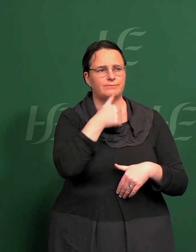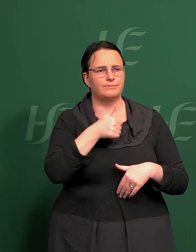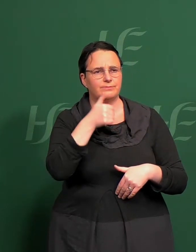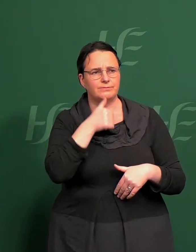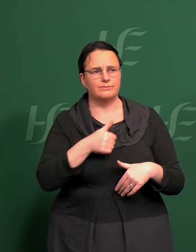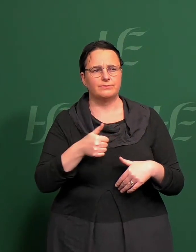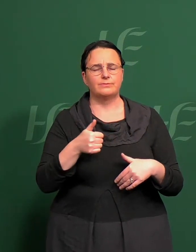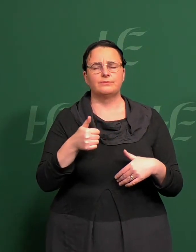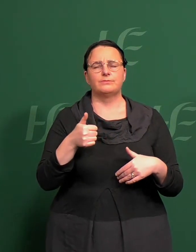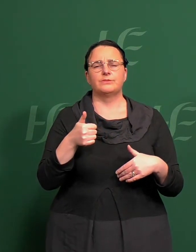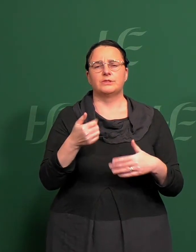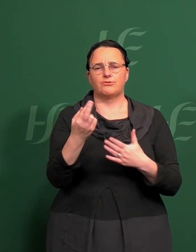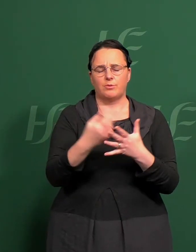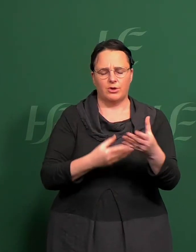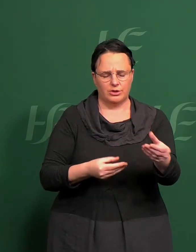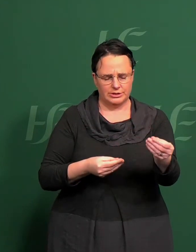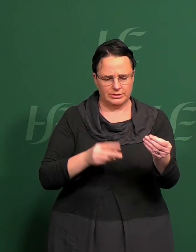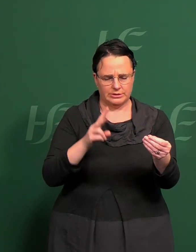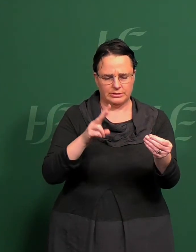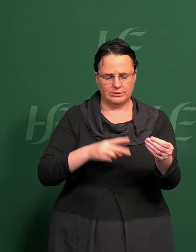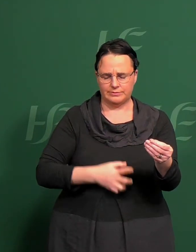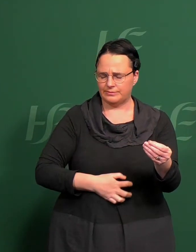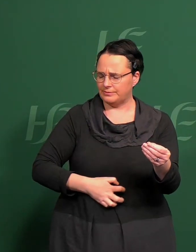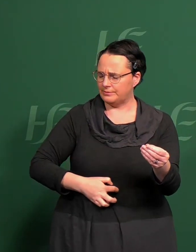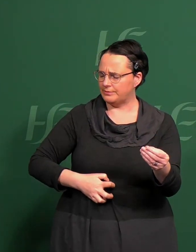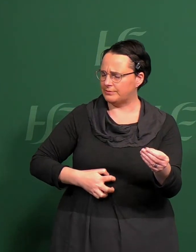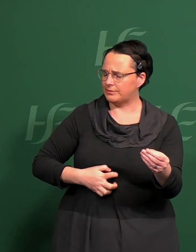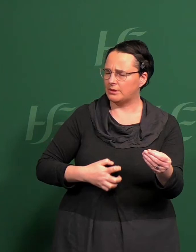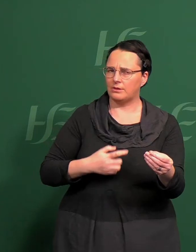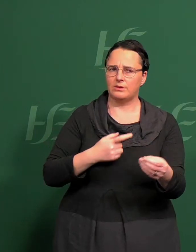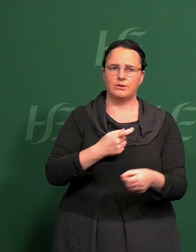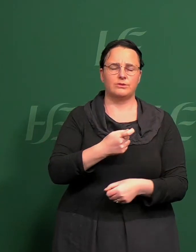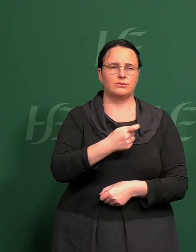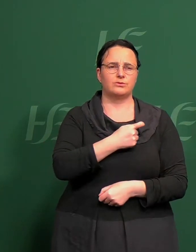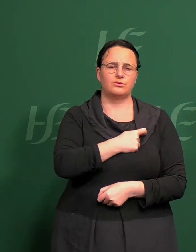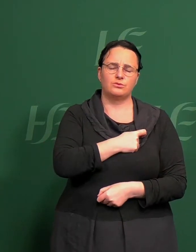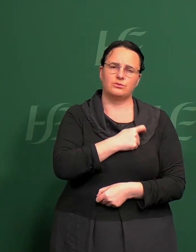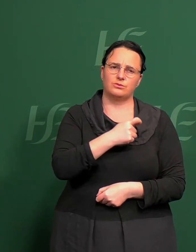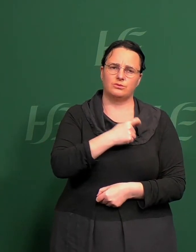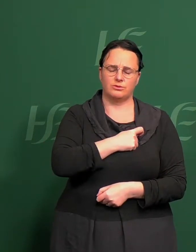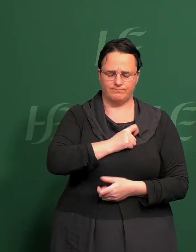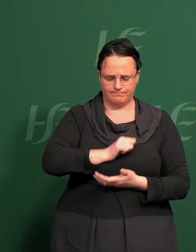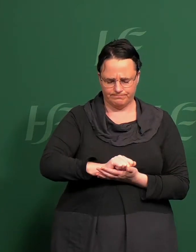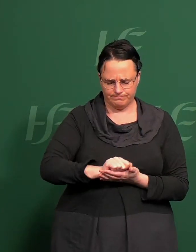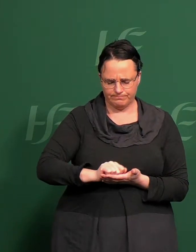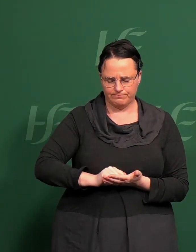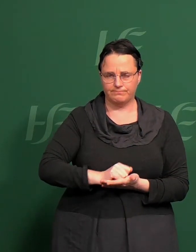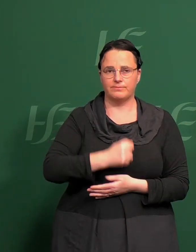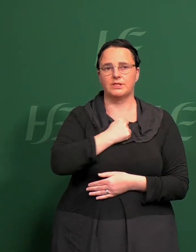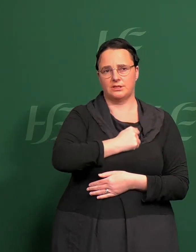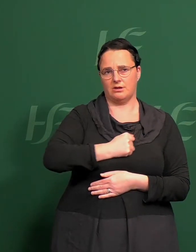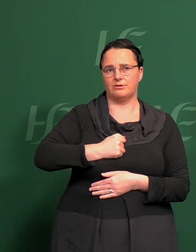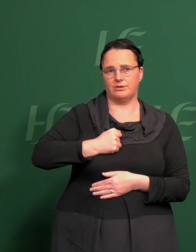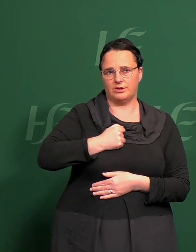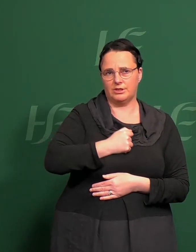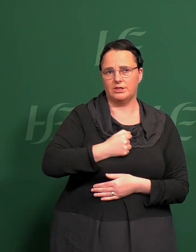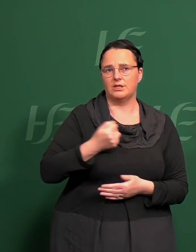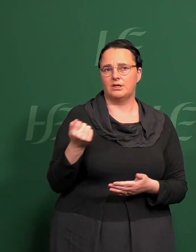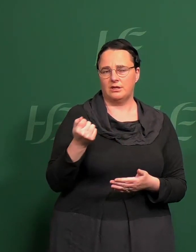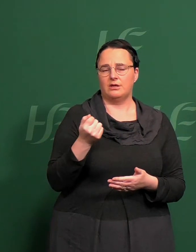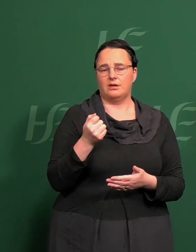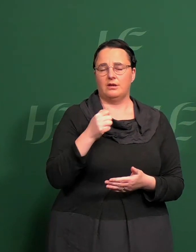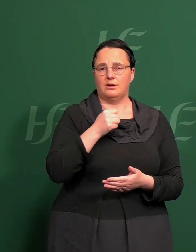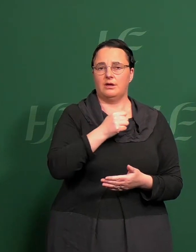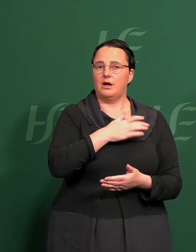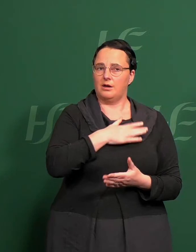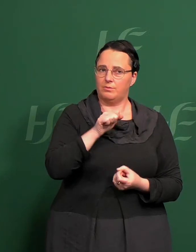receiving the details of this report. We are really, truly sorry. The residents of the service and their families remain our